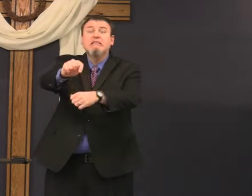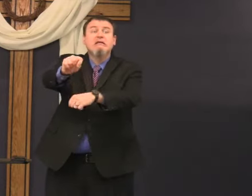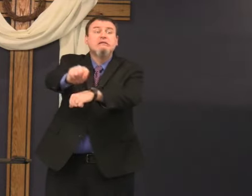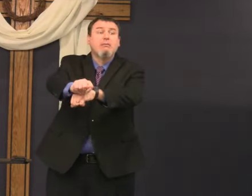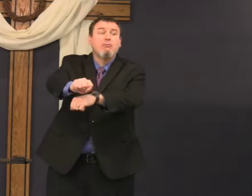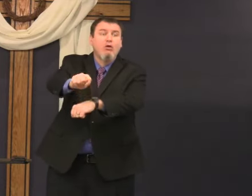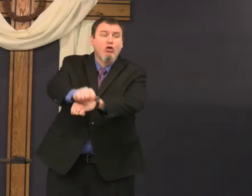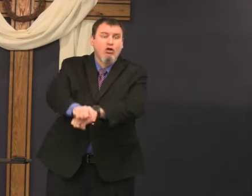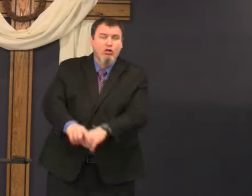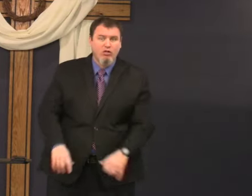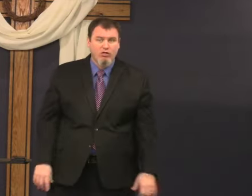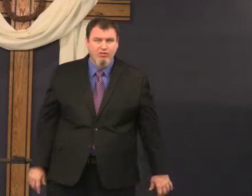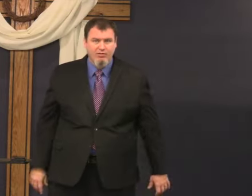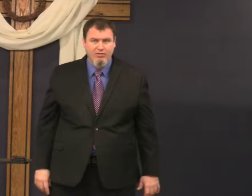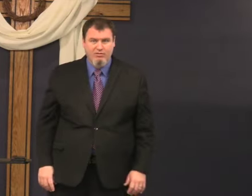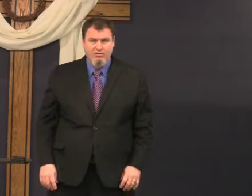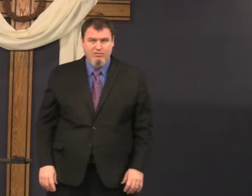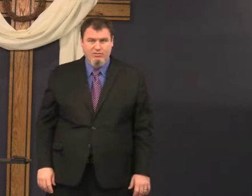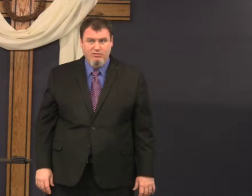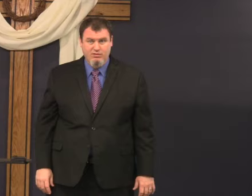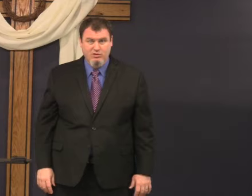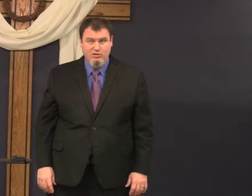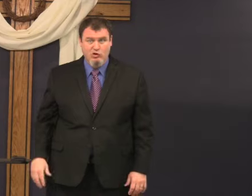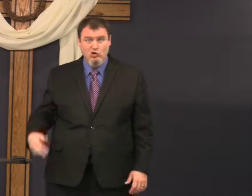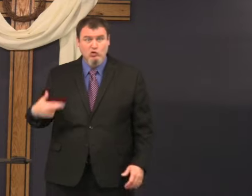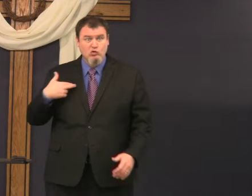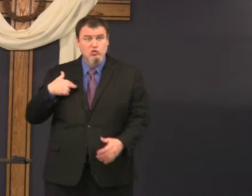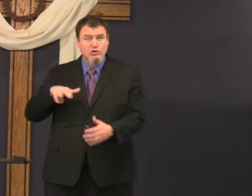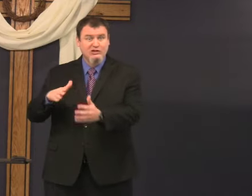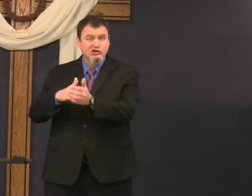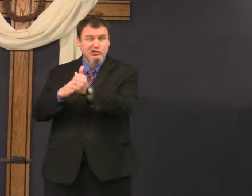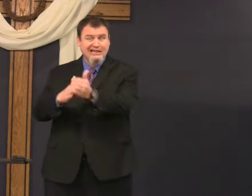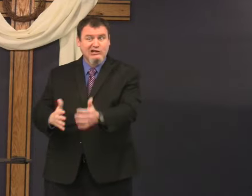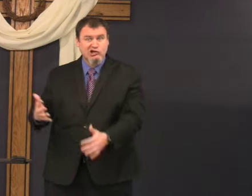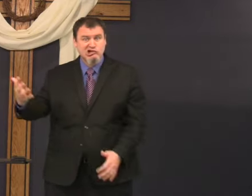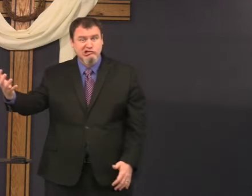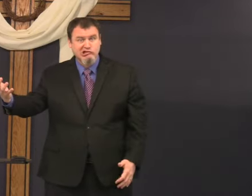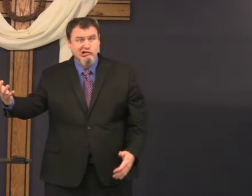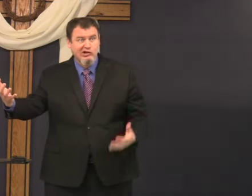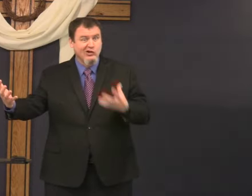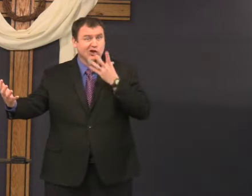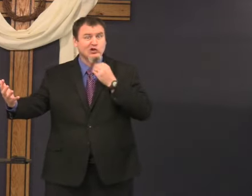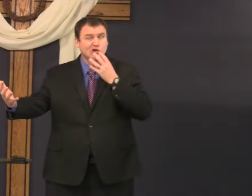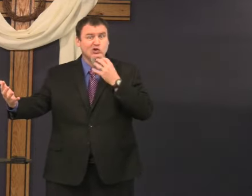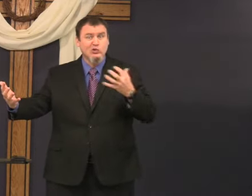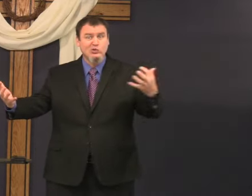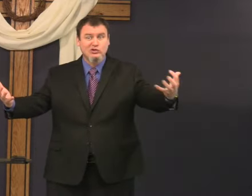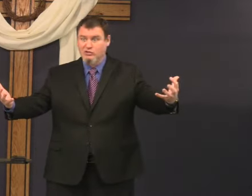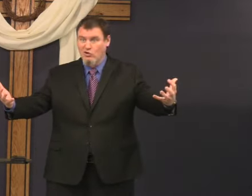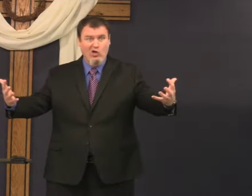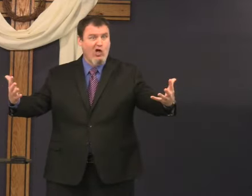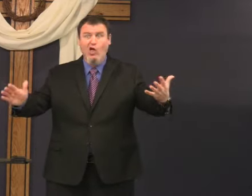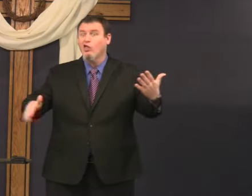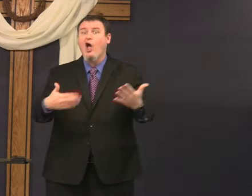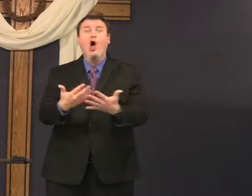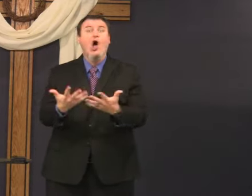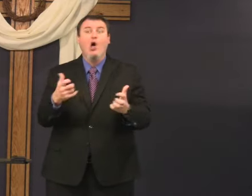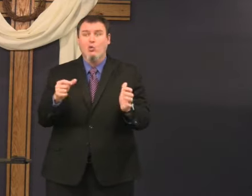Jesus wasn't scared. He was very blunt about it. He was in the temple with the religious leaders right there. And the